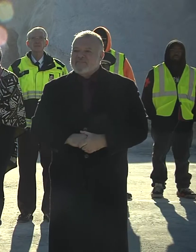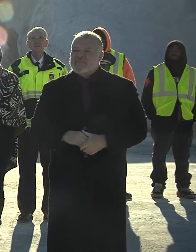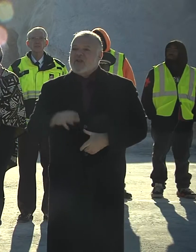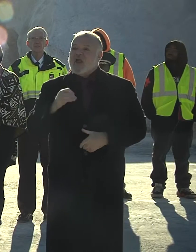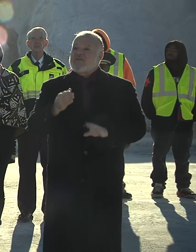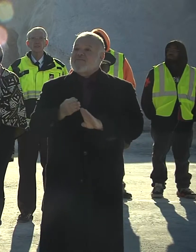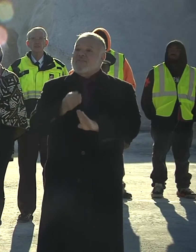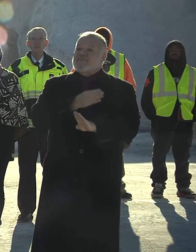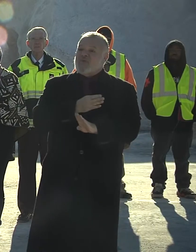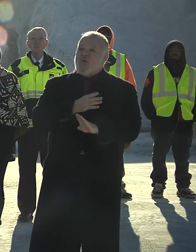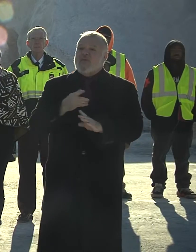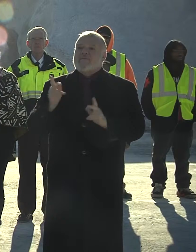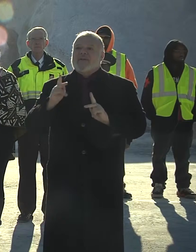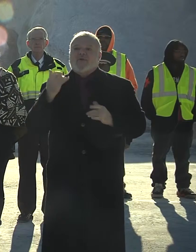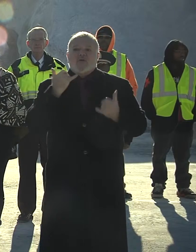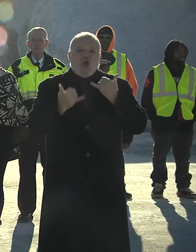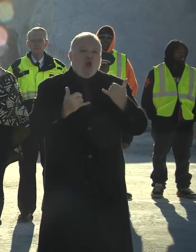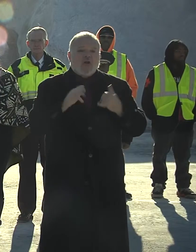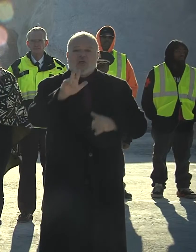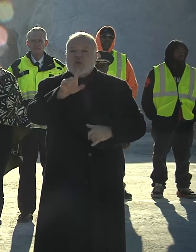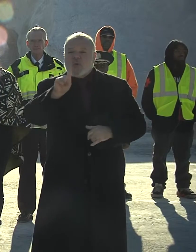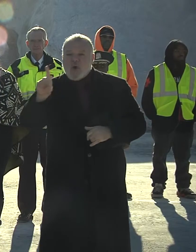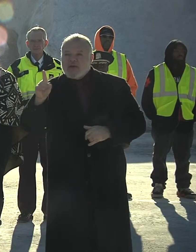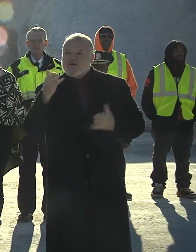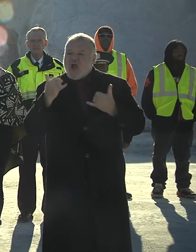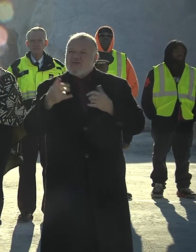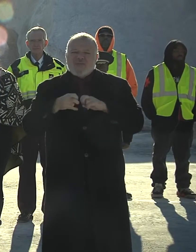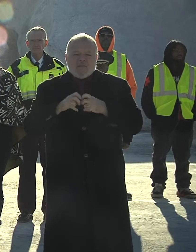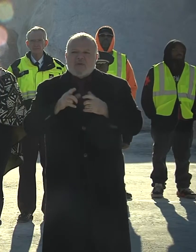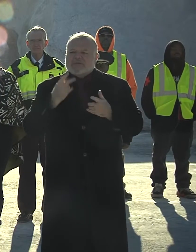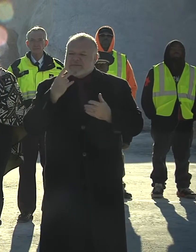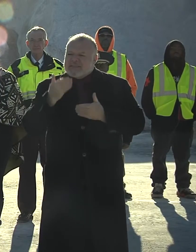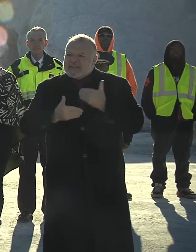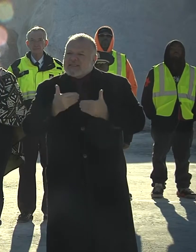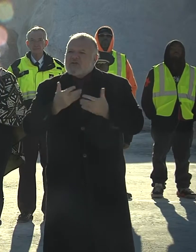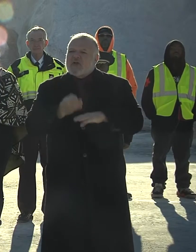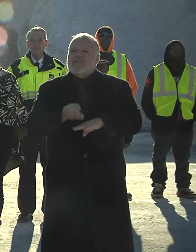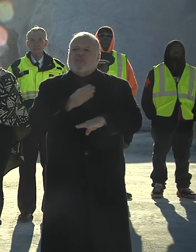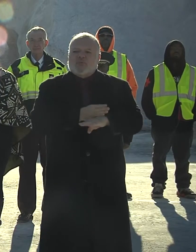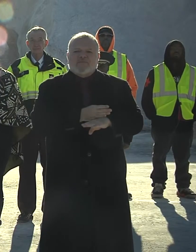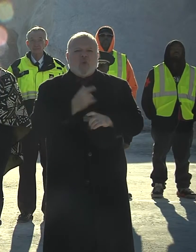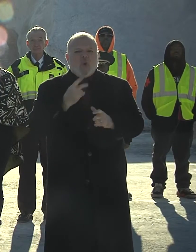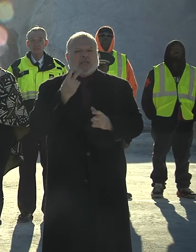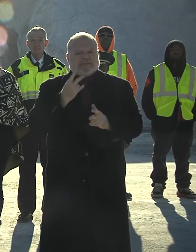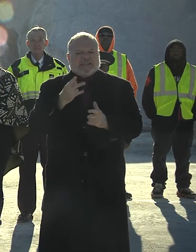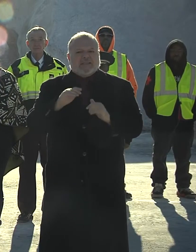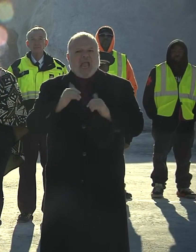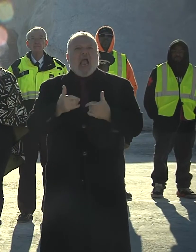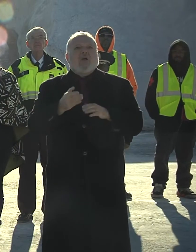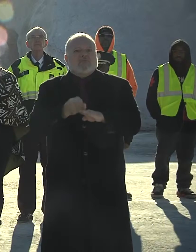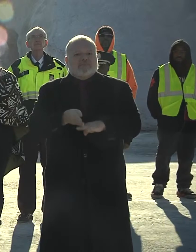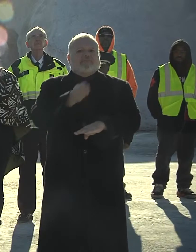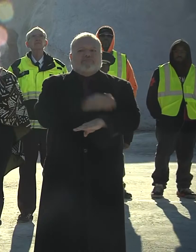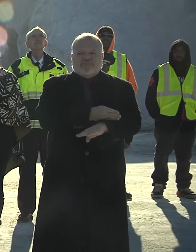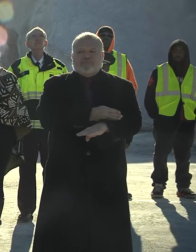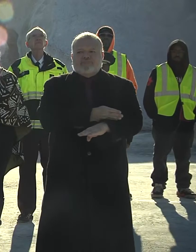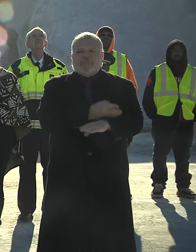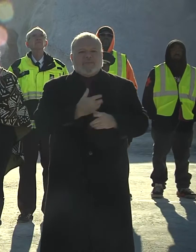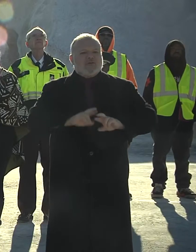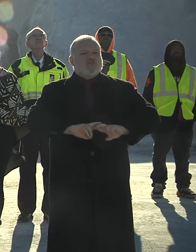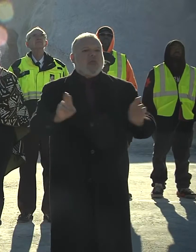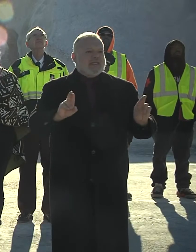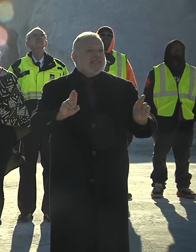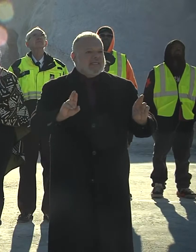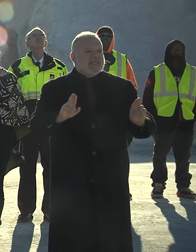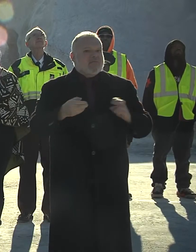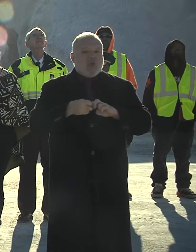pieces. And we know that while our Public Works Department and staff on the ground and contractors are thoroughly prepared,